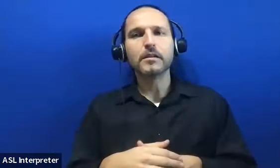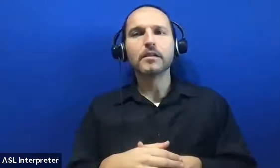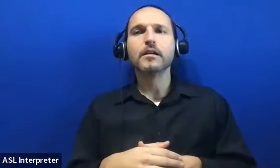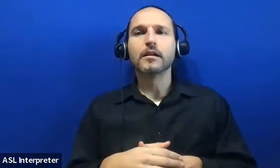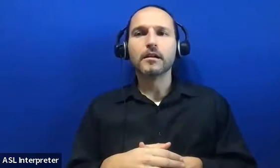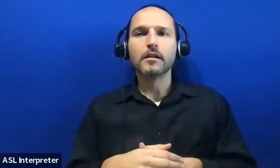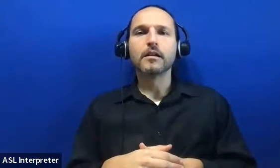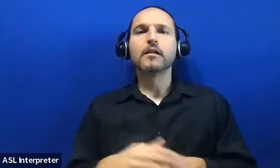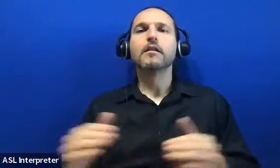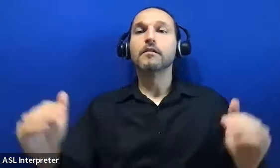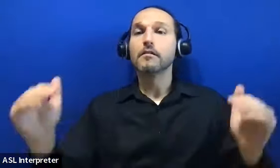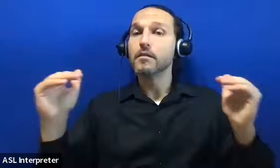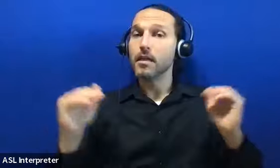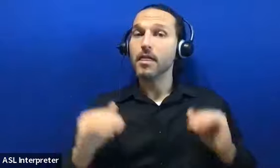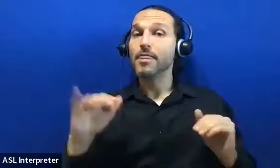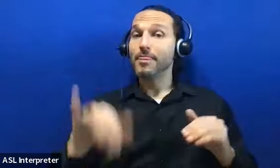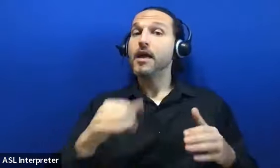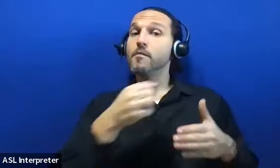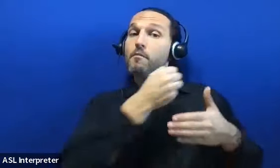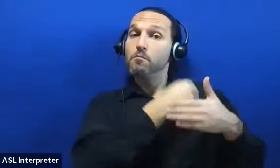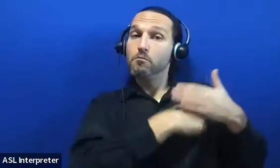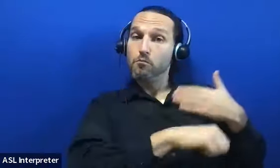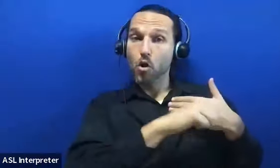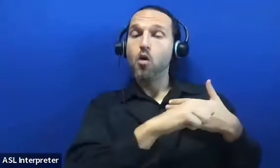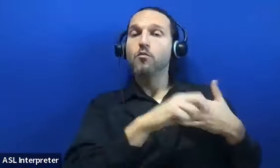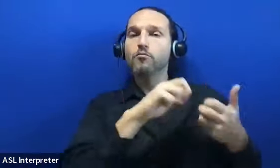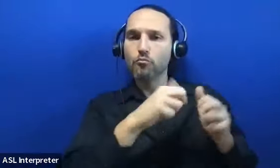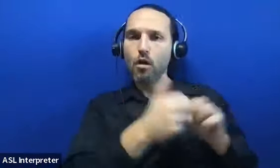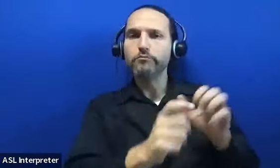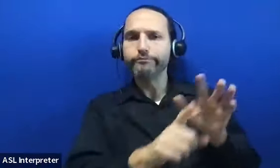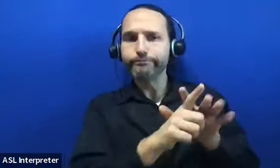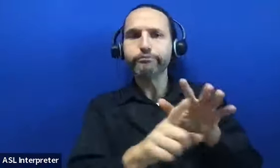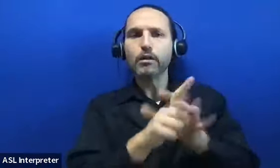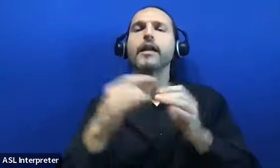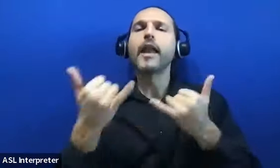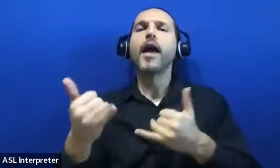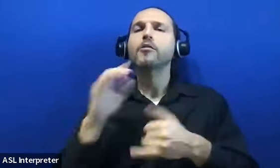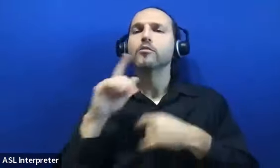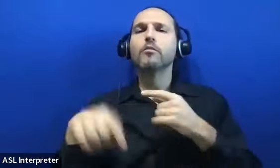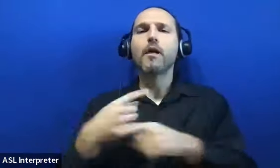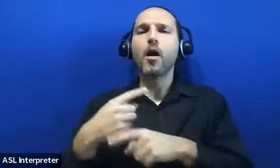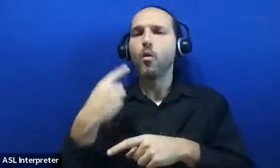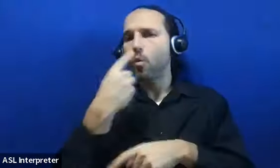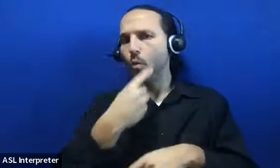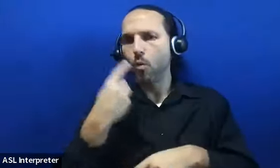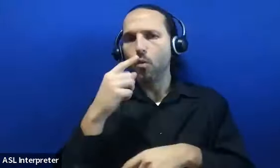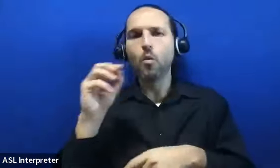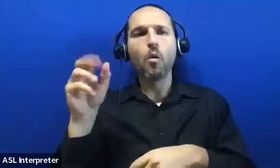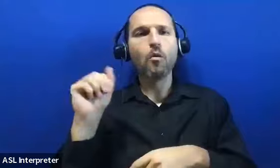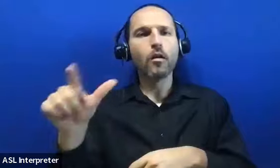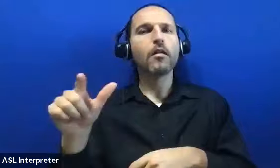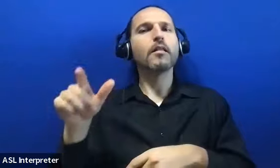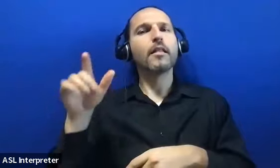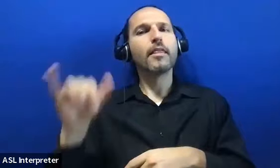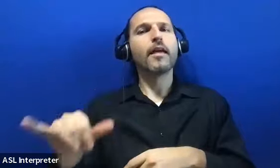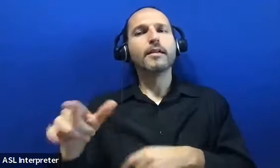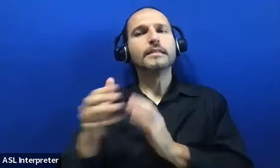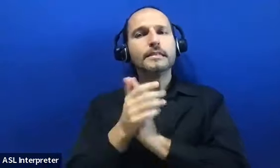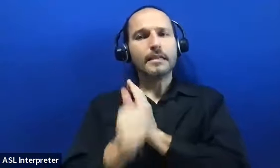So those were the congenital problems. Now let's talk about oral motor skills in children with charge. Here's another picture of a cute